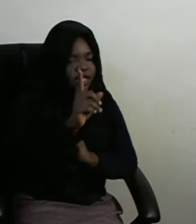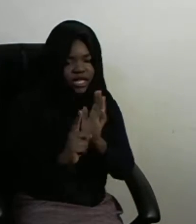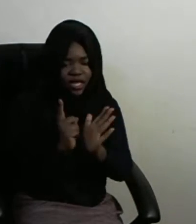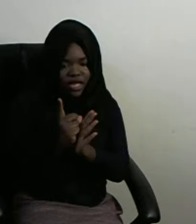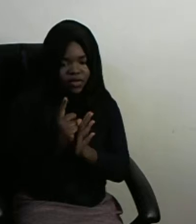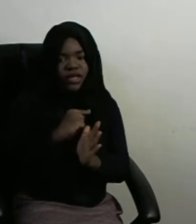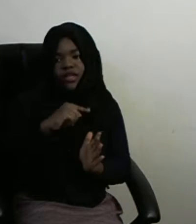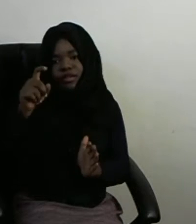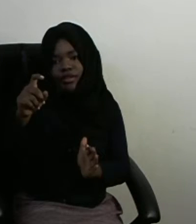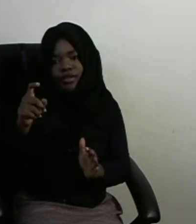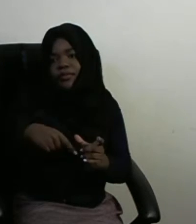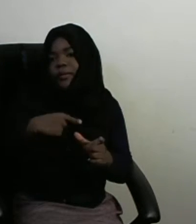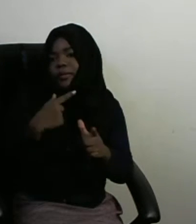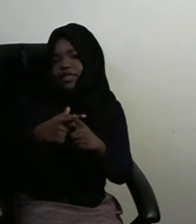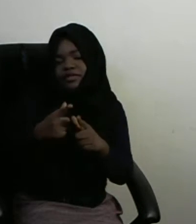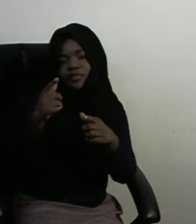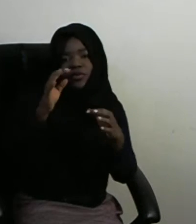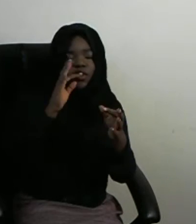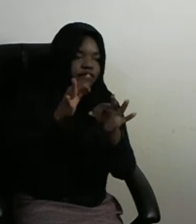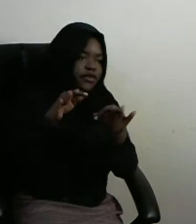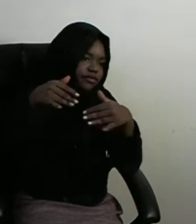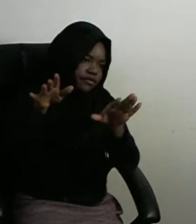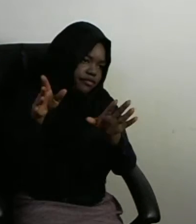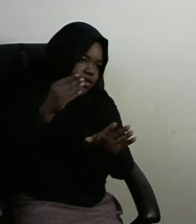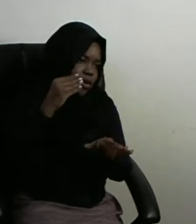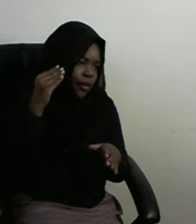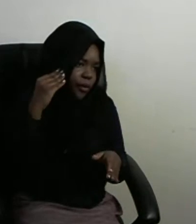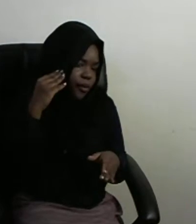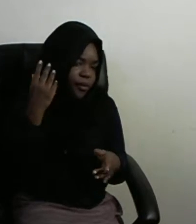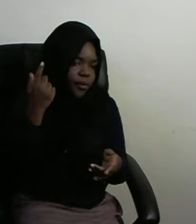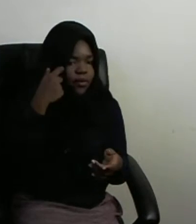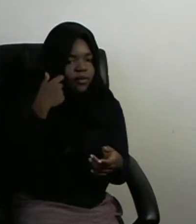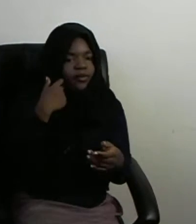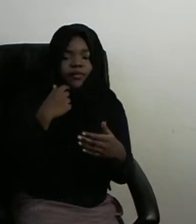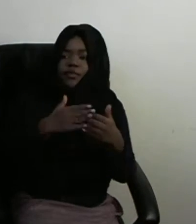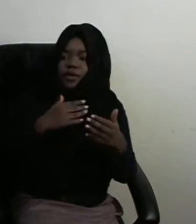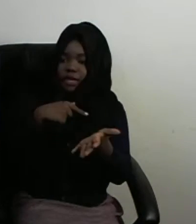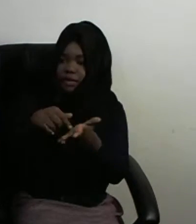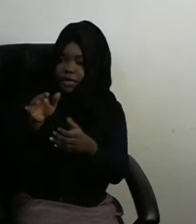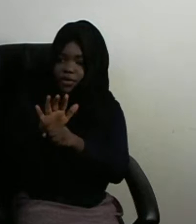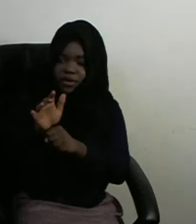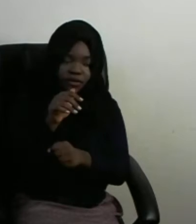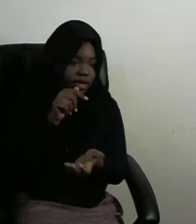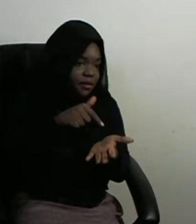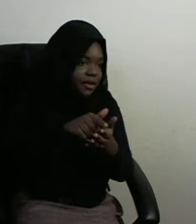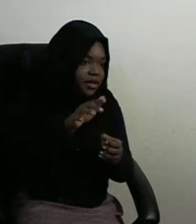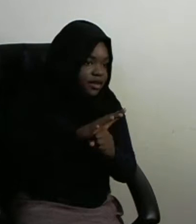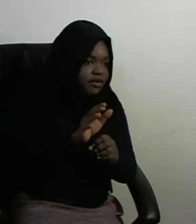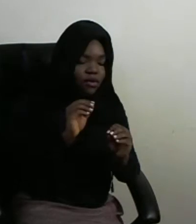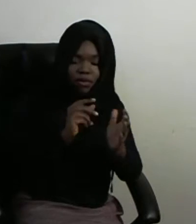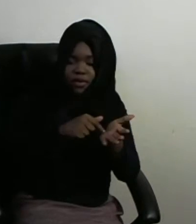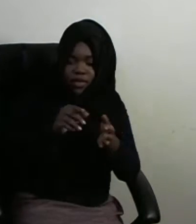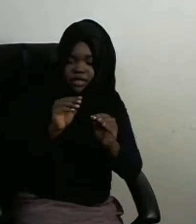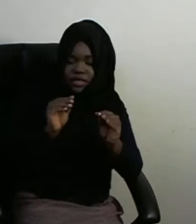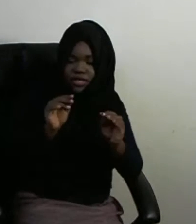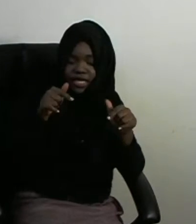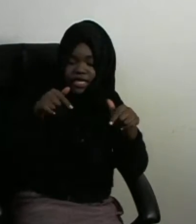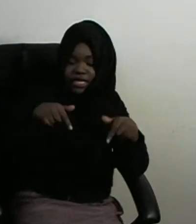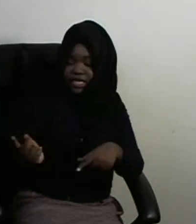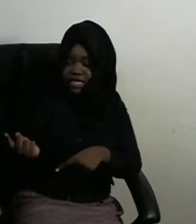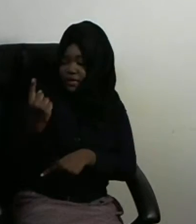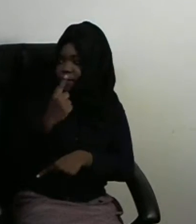need you, but then you are on your own. Whether I paid you enough, I didn't pay you nothing. In